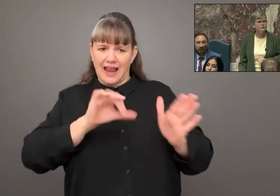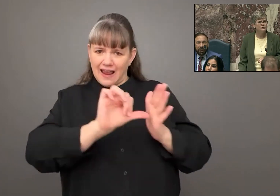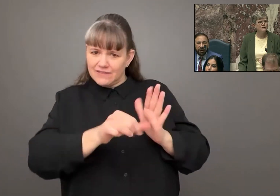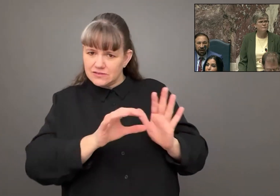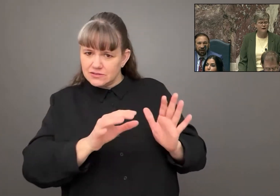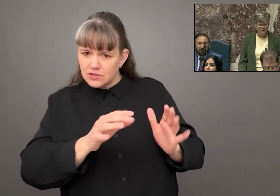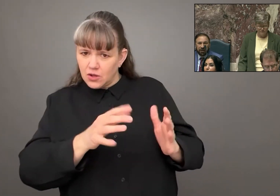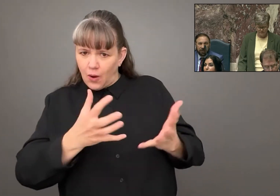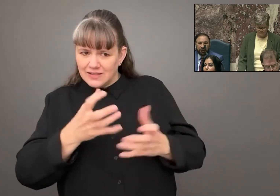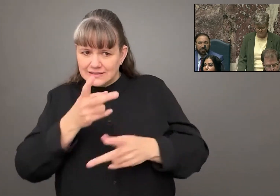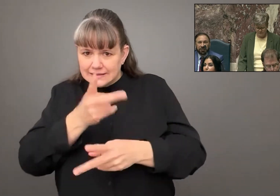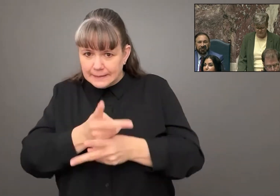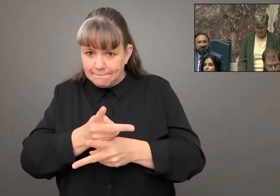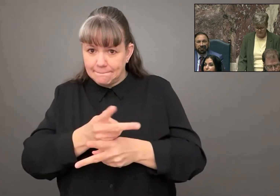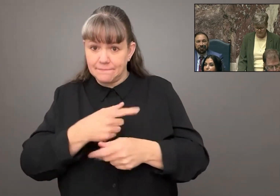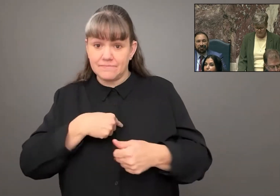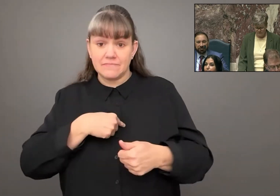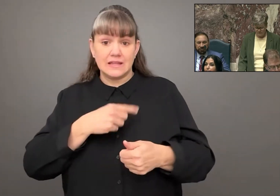here.